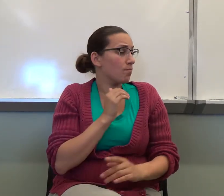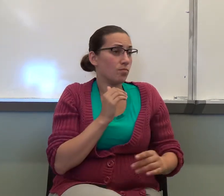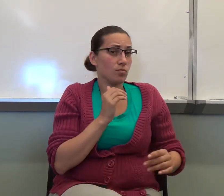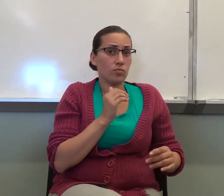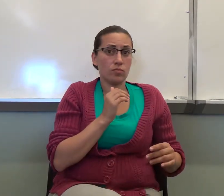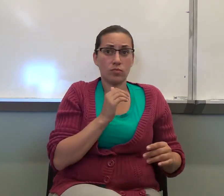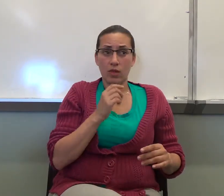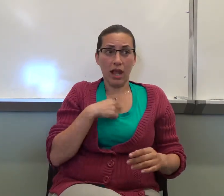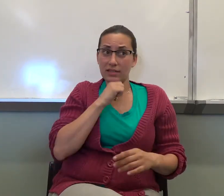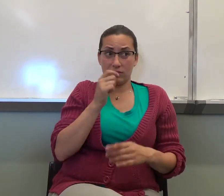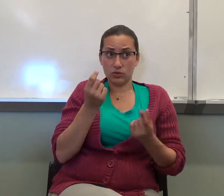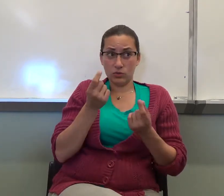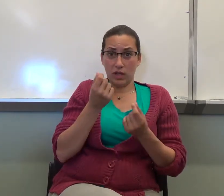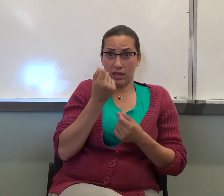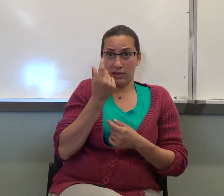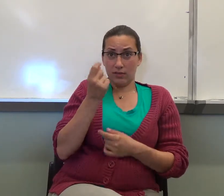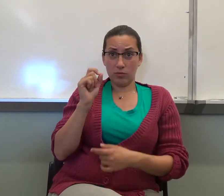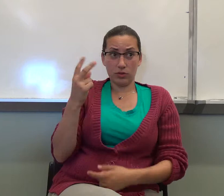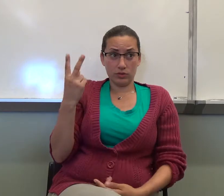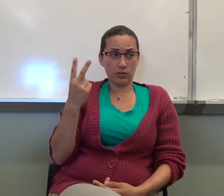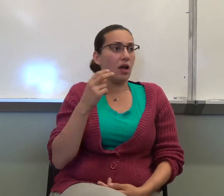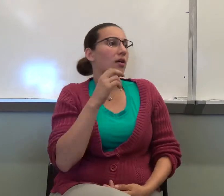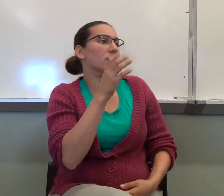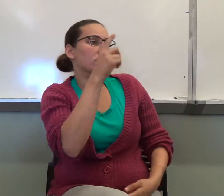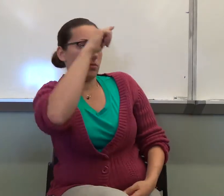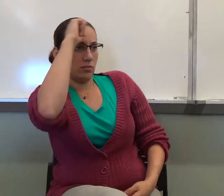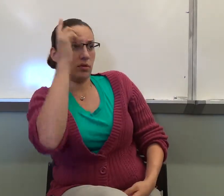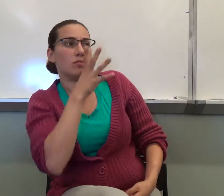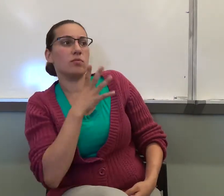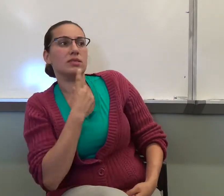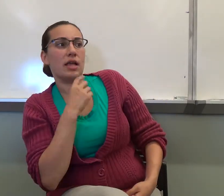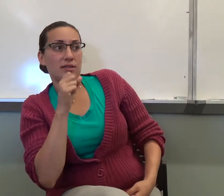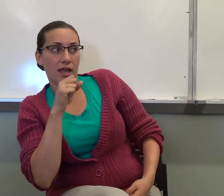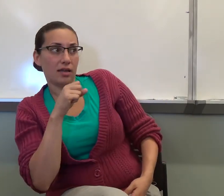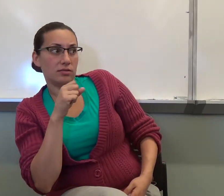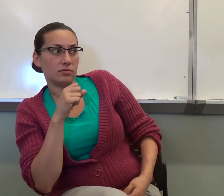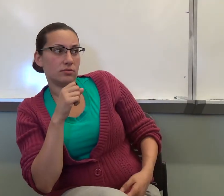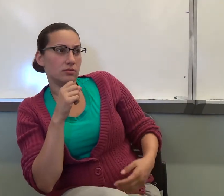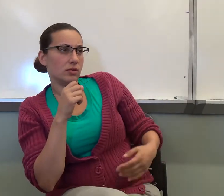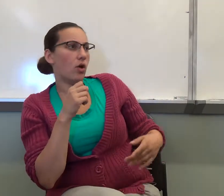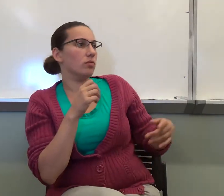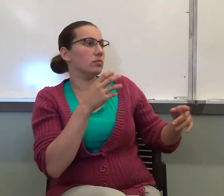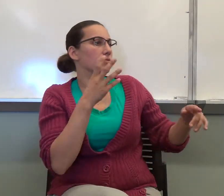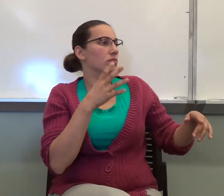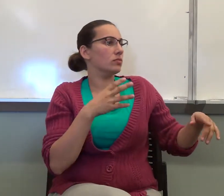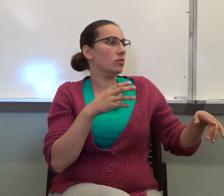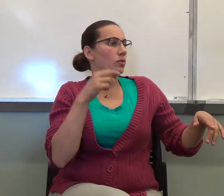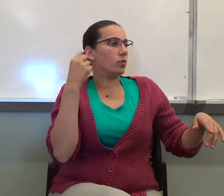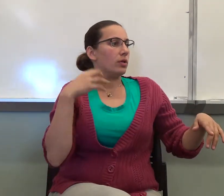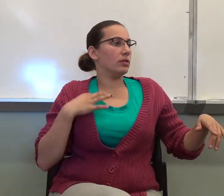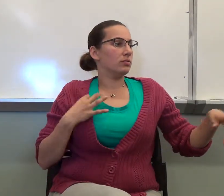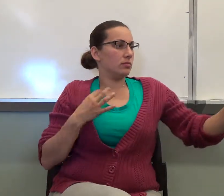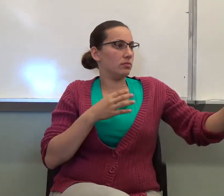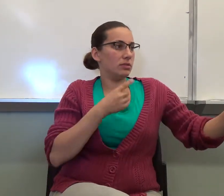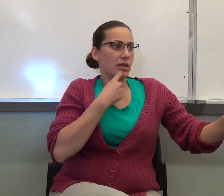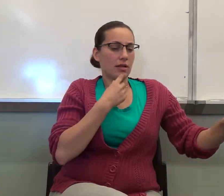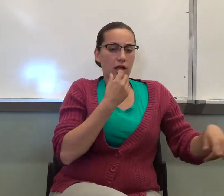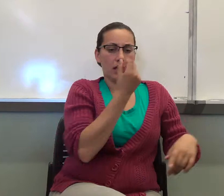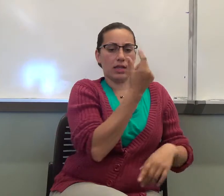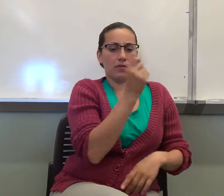11? Yeah, you did. I did. Mm-hmm. 11.2, you went to 81. You went up to